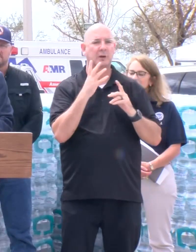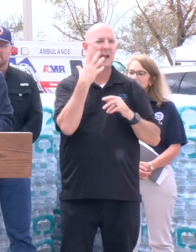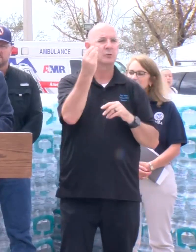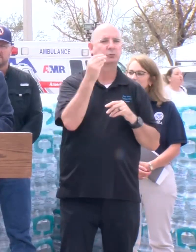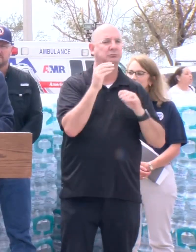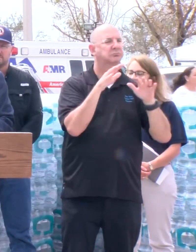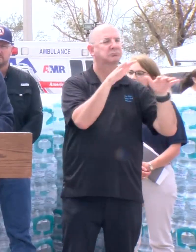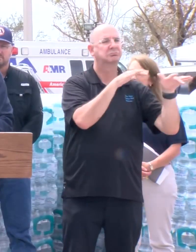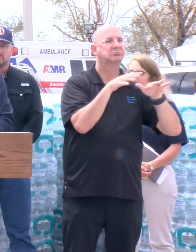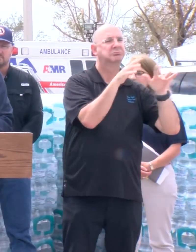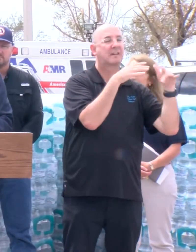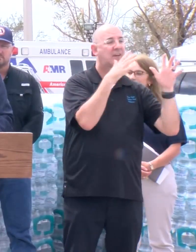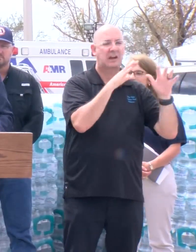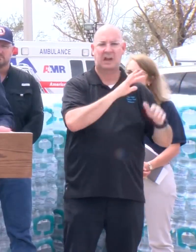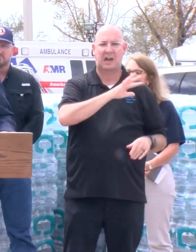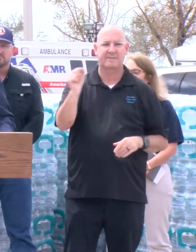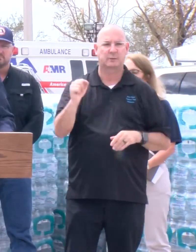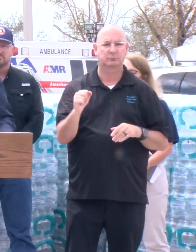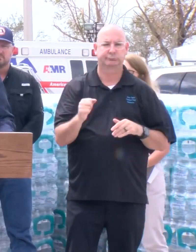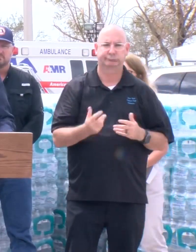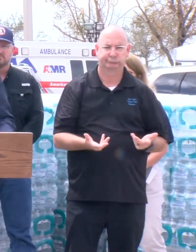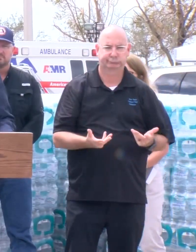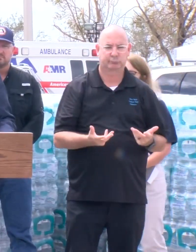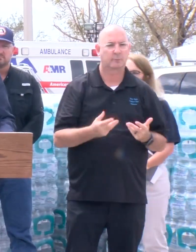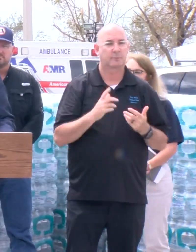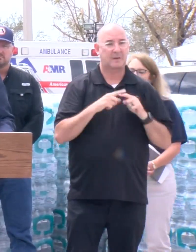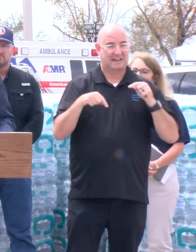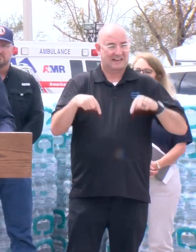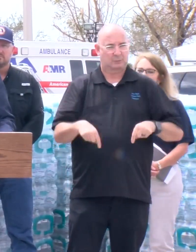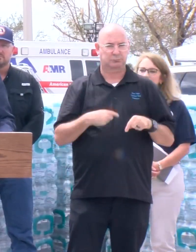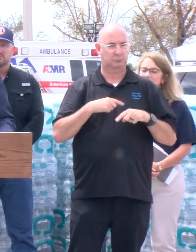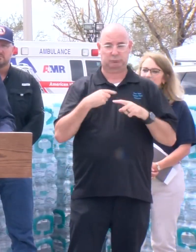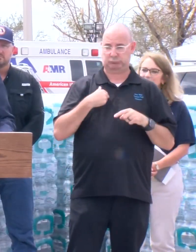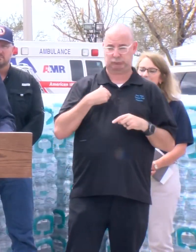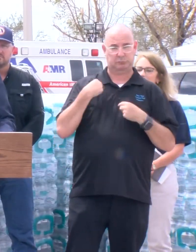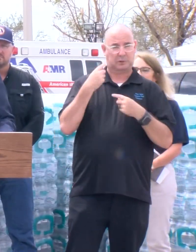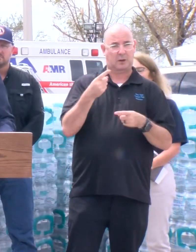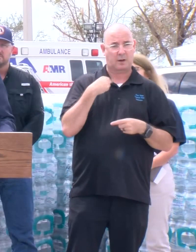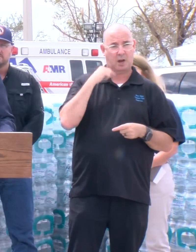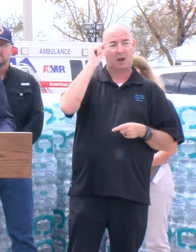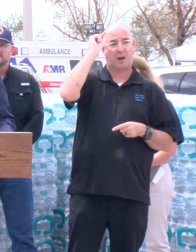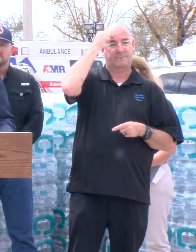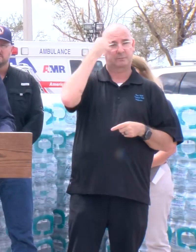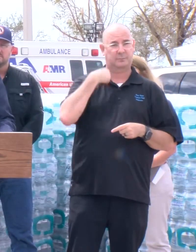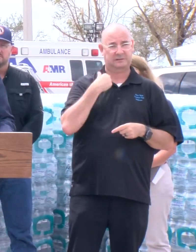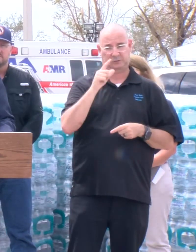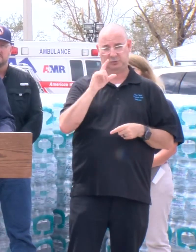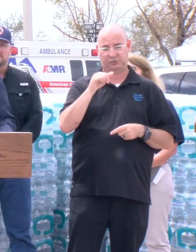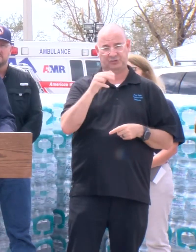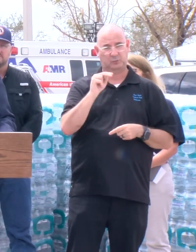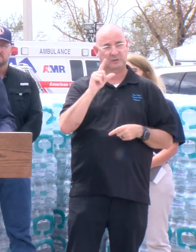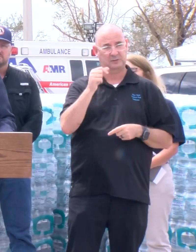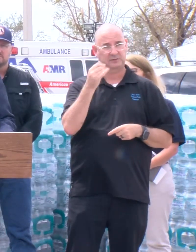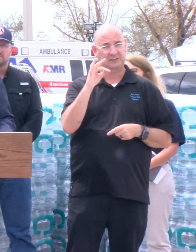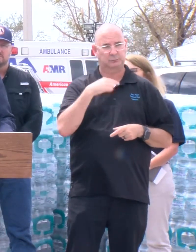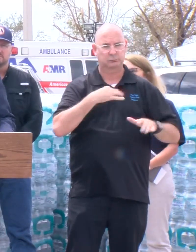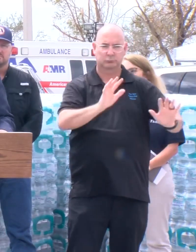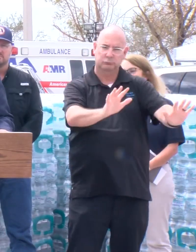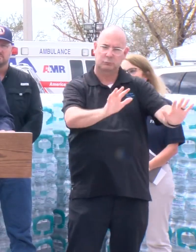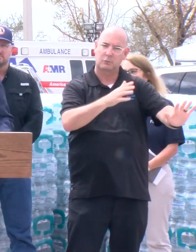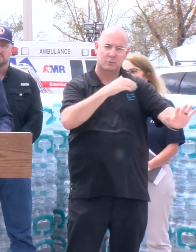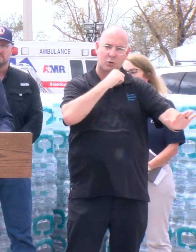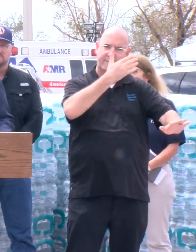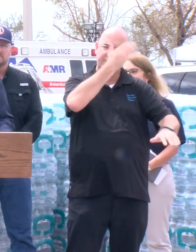well. So I became governor January 2019, and I said, look, this is, we haven't forgotten you. We understand